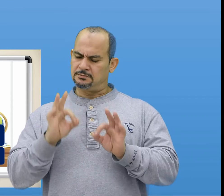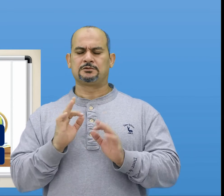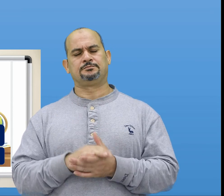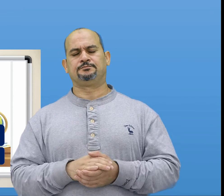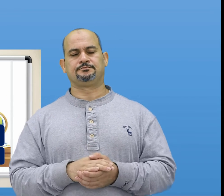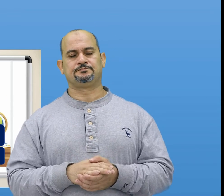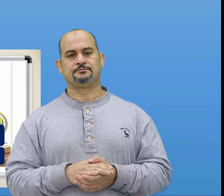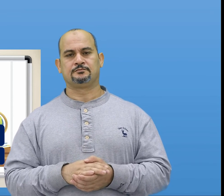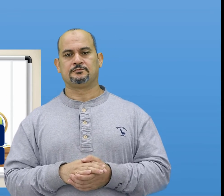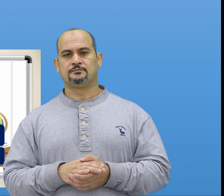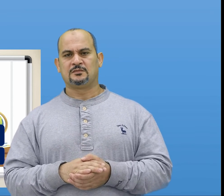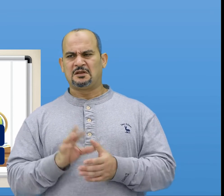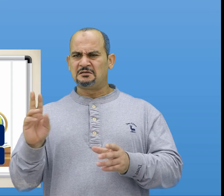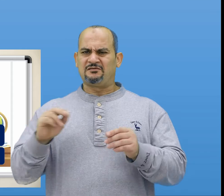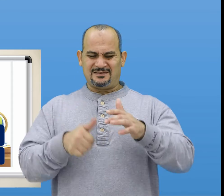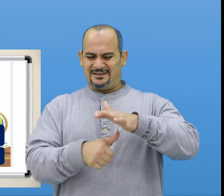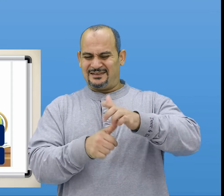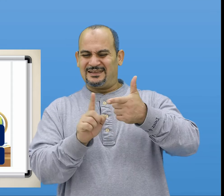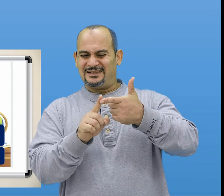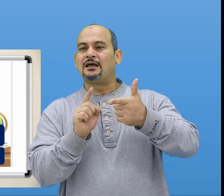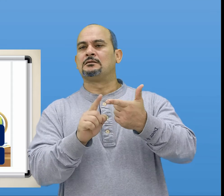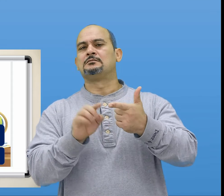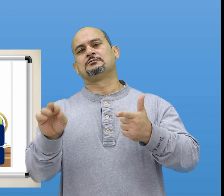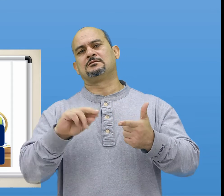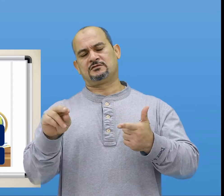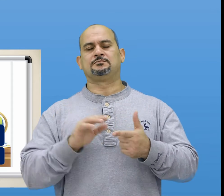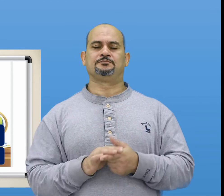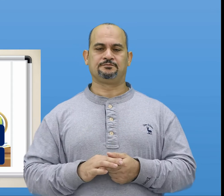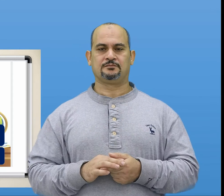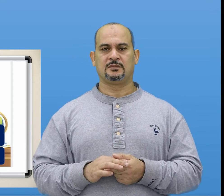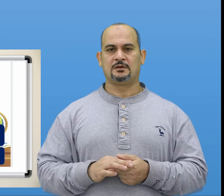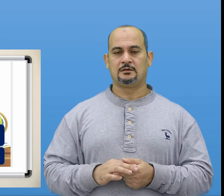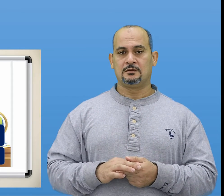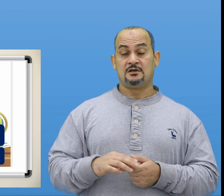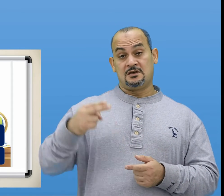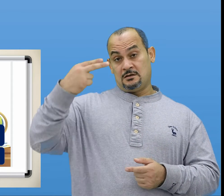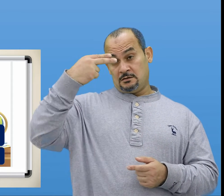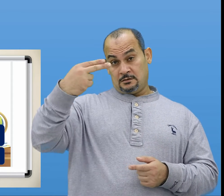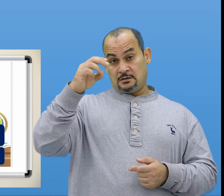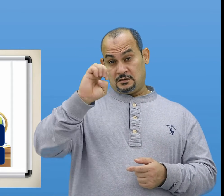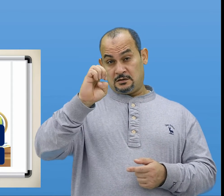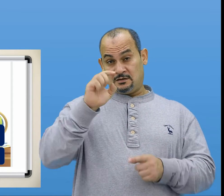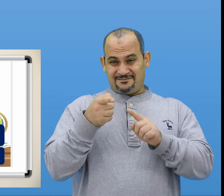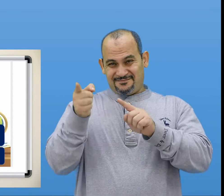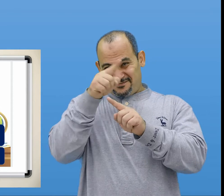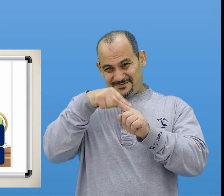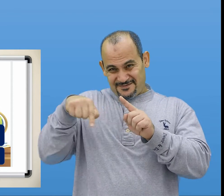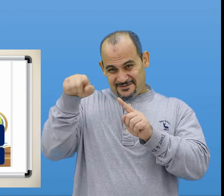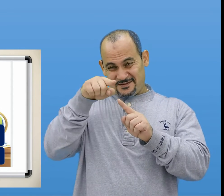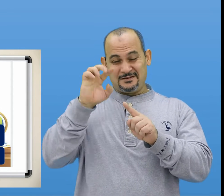So for example, the nomad life is rough and hazardous. So it's very rough. The nomad life, the life of the